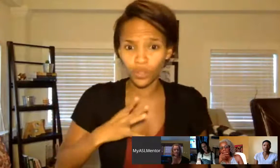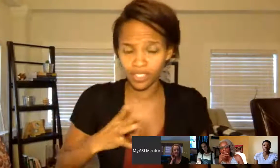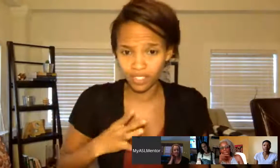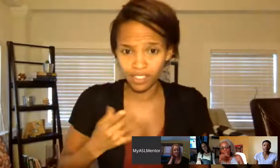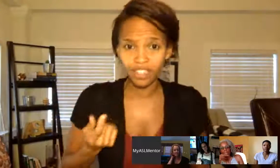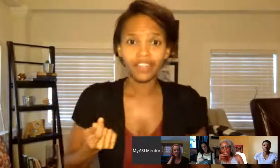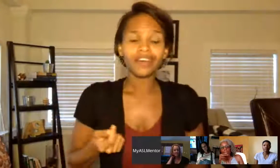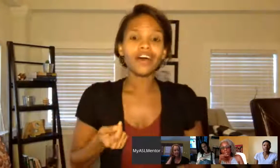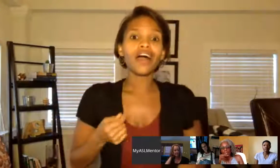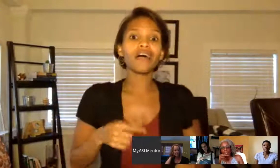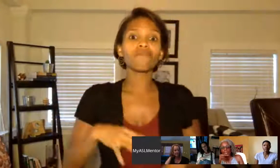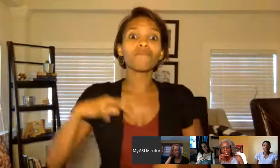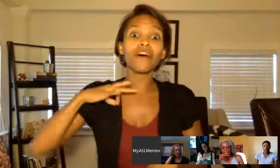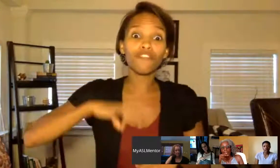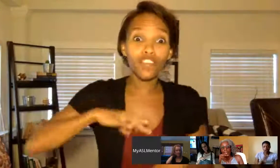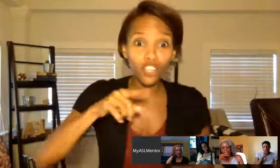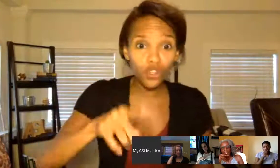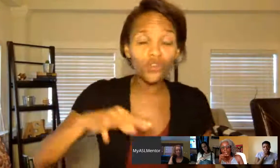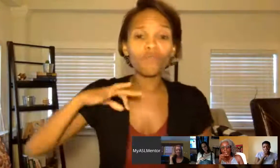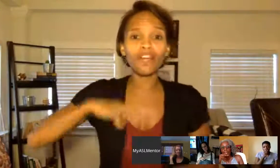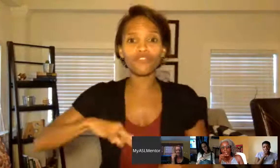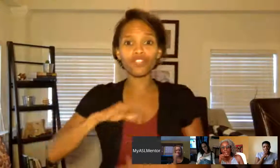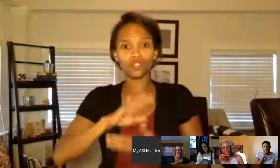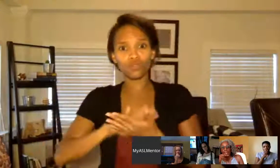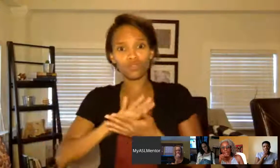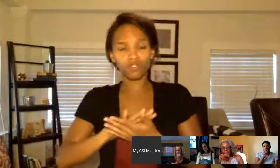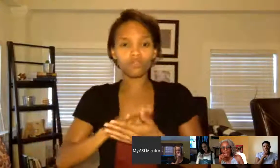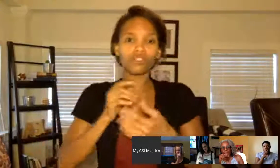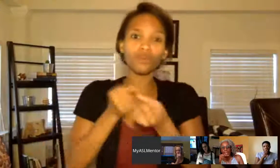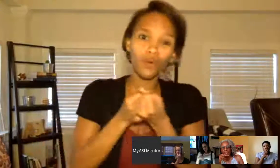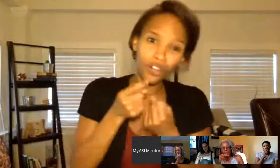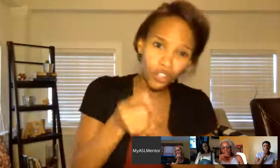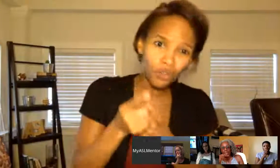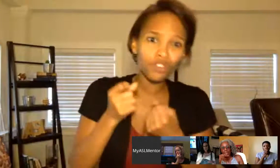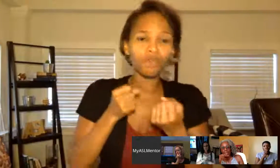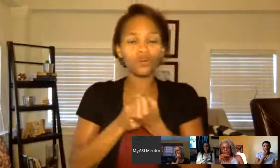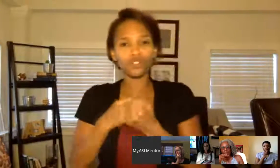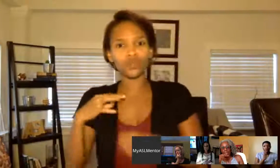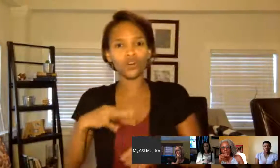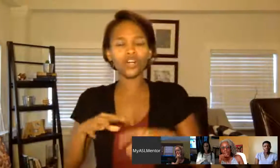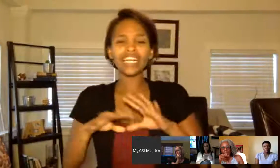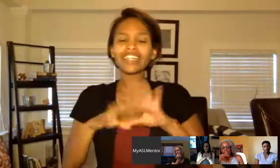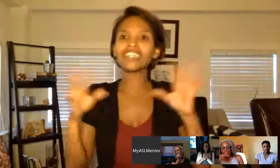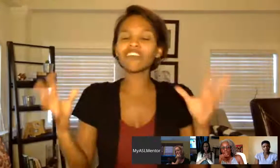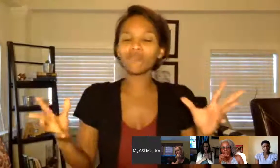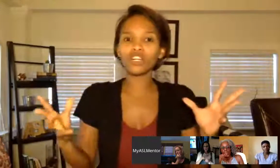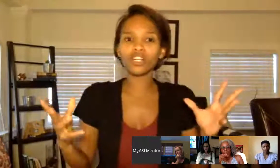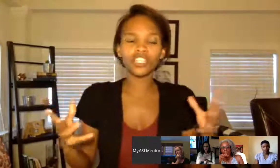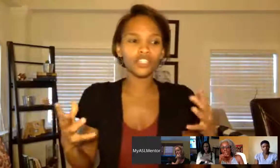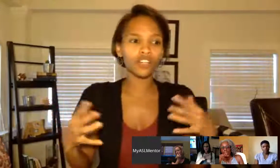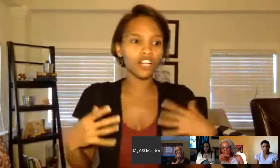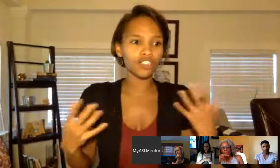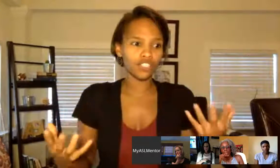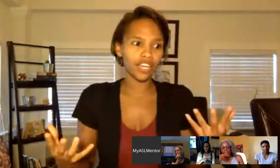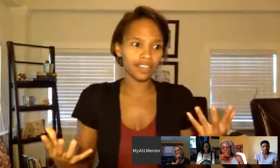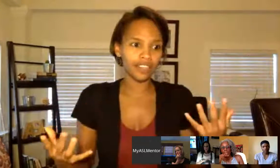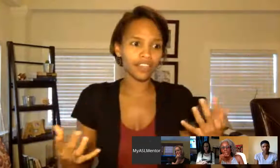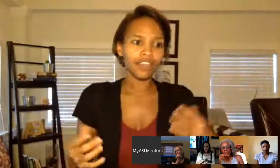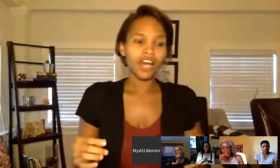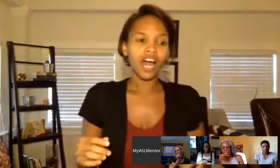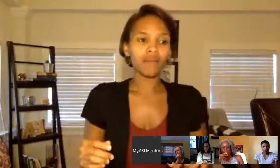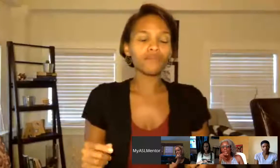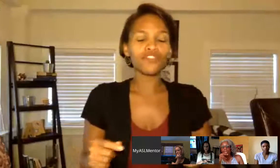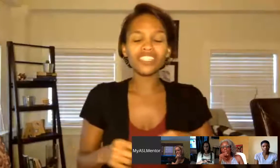fine choices. Benefit you, benefit school. Support you, support school. It doesn't give me a clear